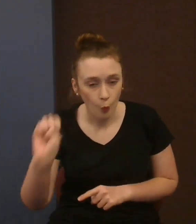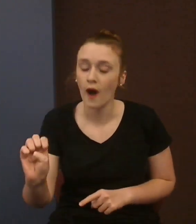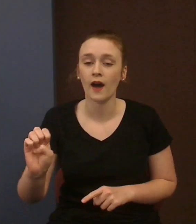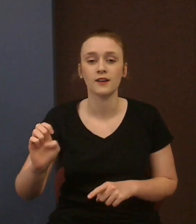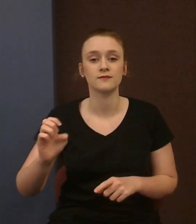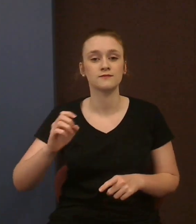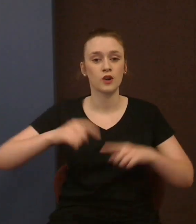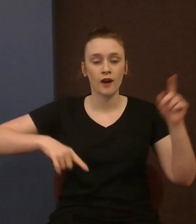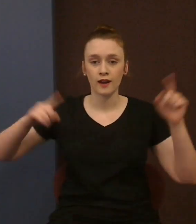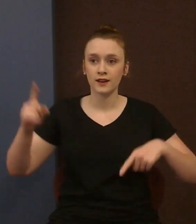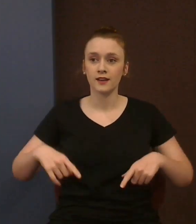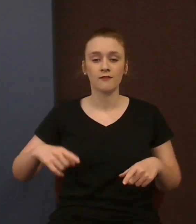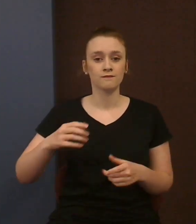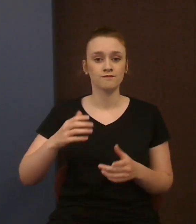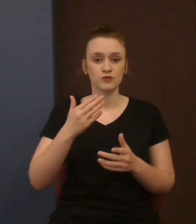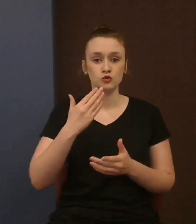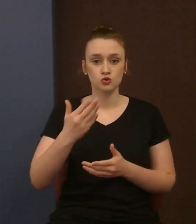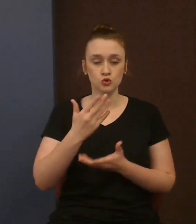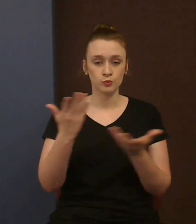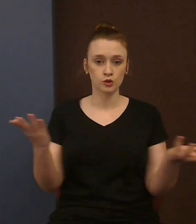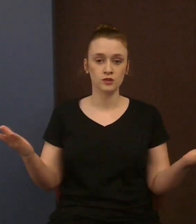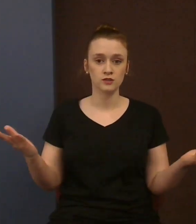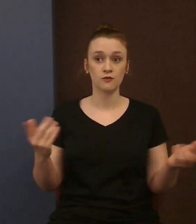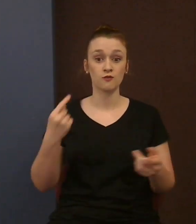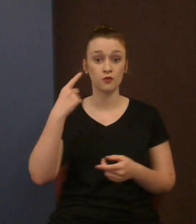many Americans, they were living the high life.